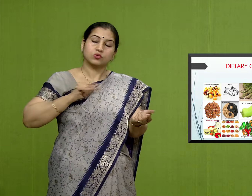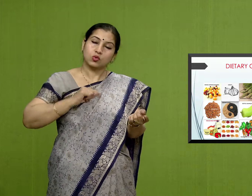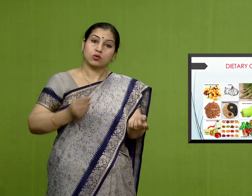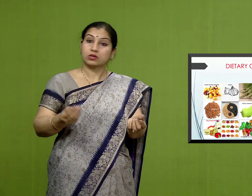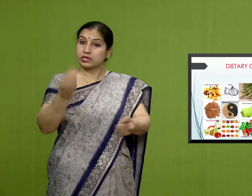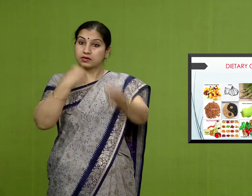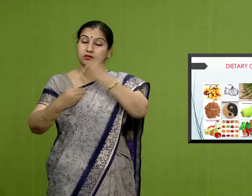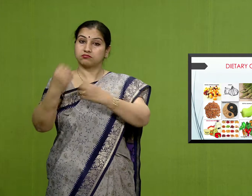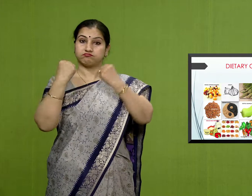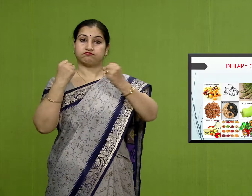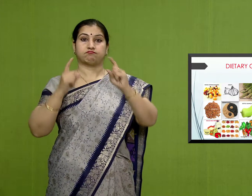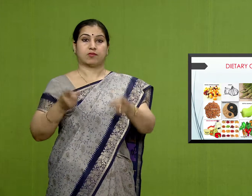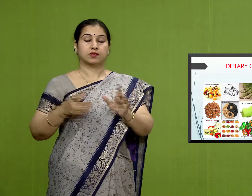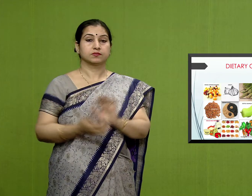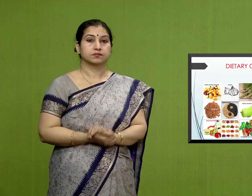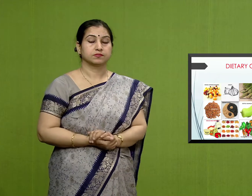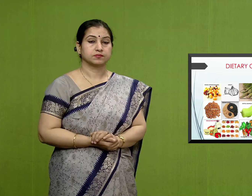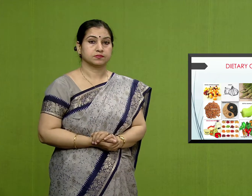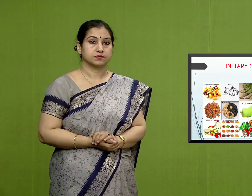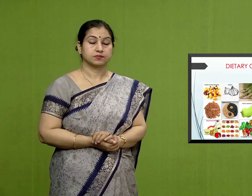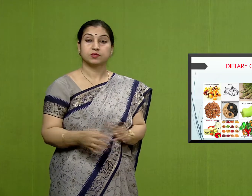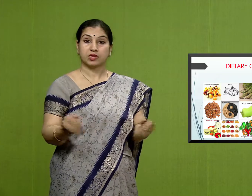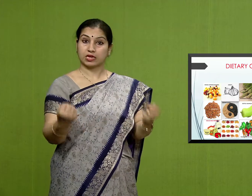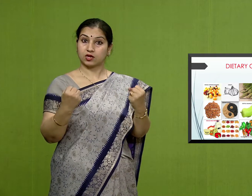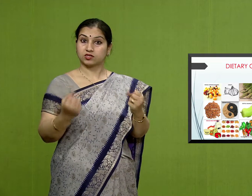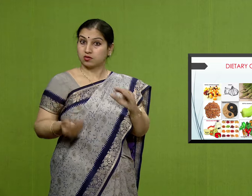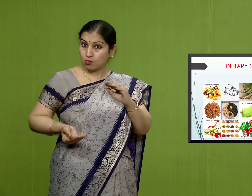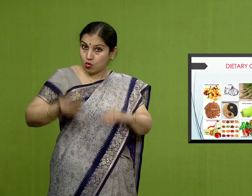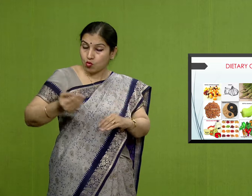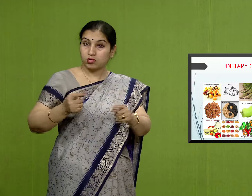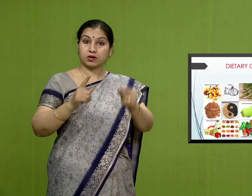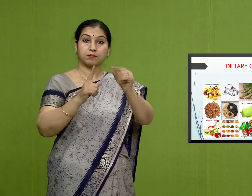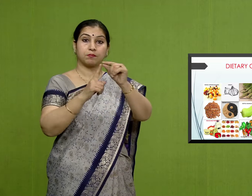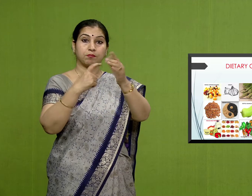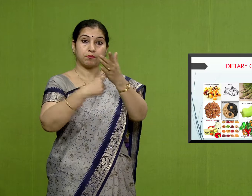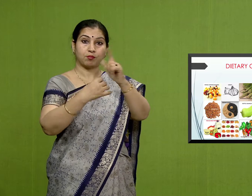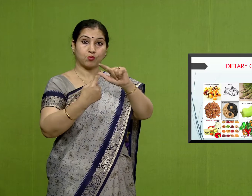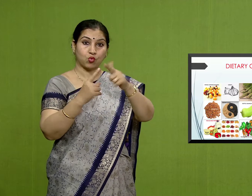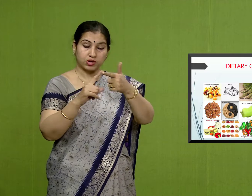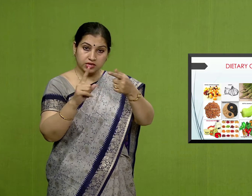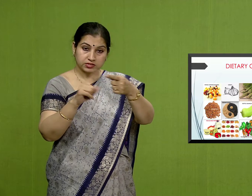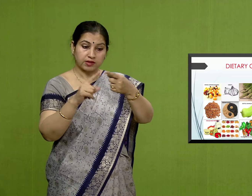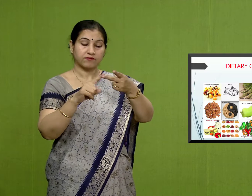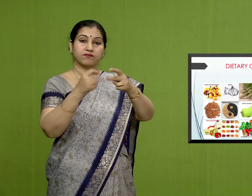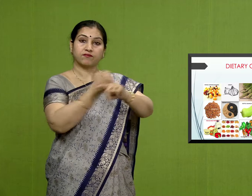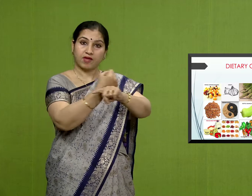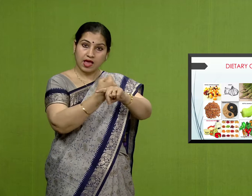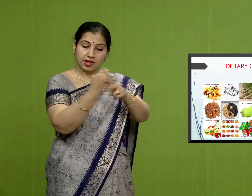The requirements are high in energy, protein, fat, and